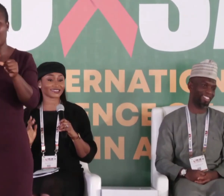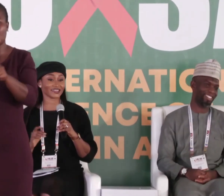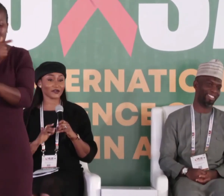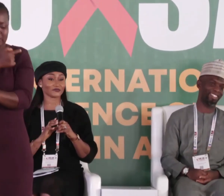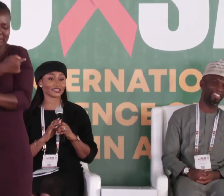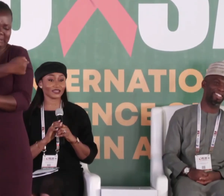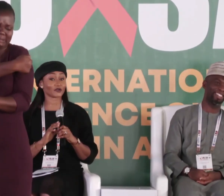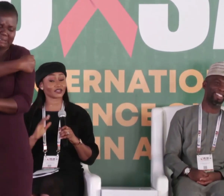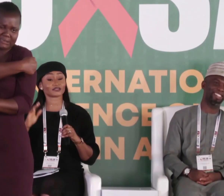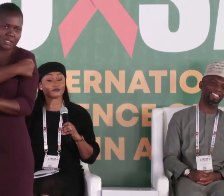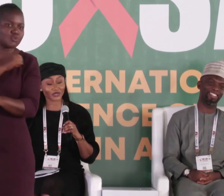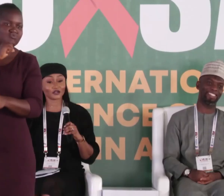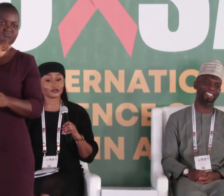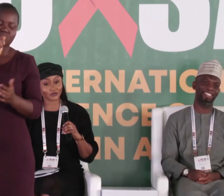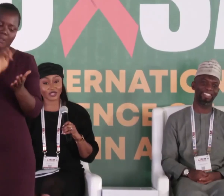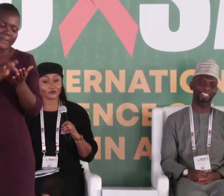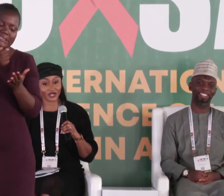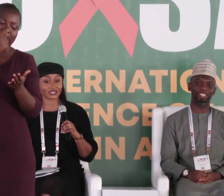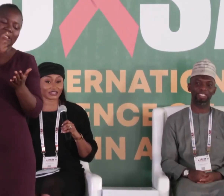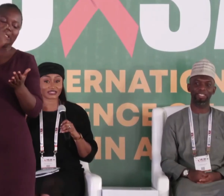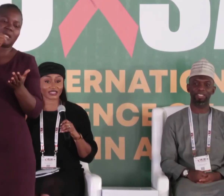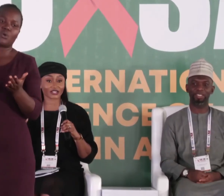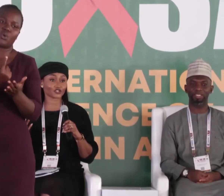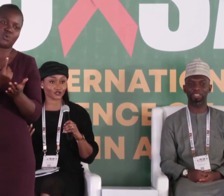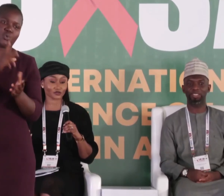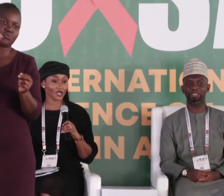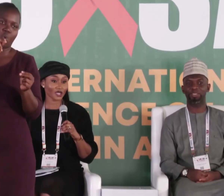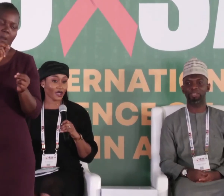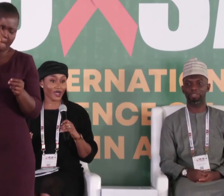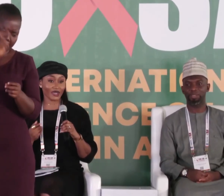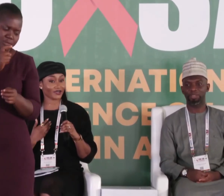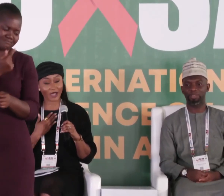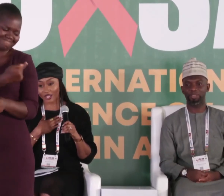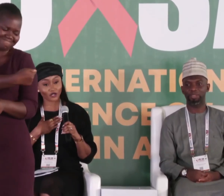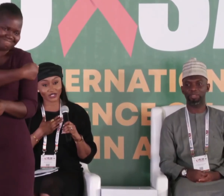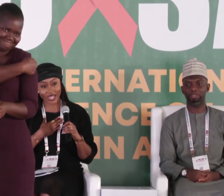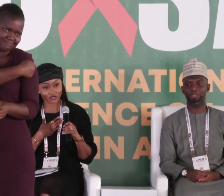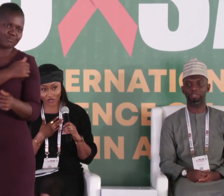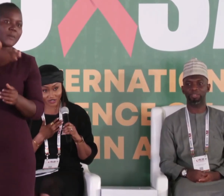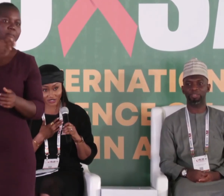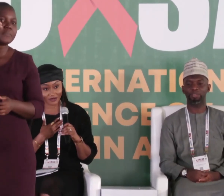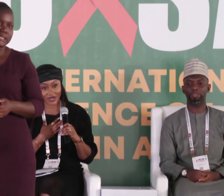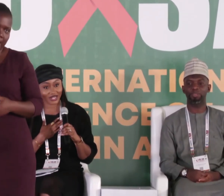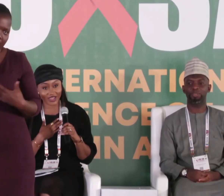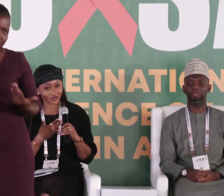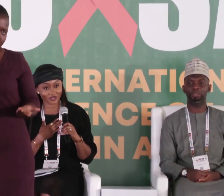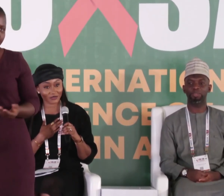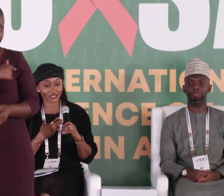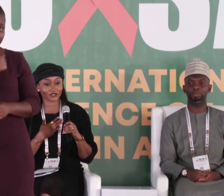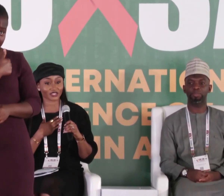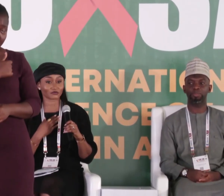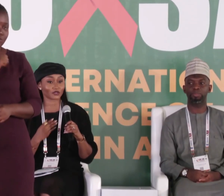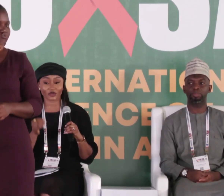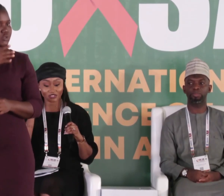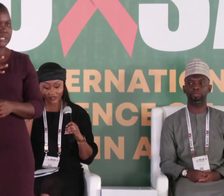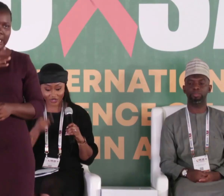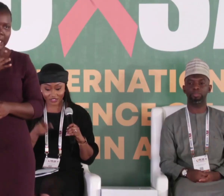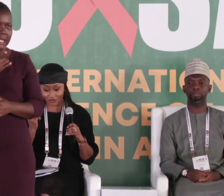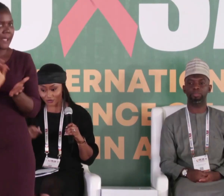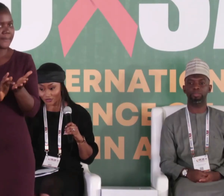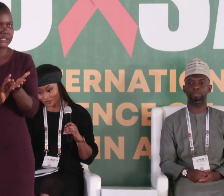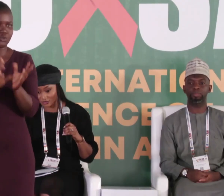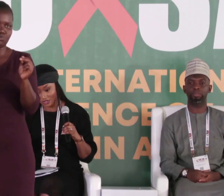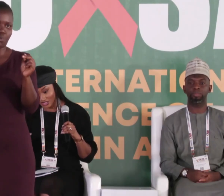that, because pill burden is an issue. I don't like drugs. Malaria treatment, trust me,